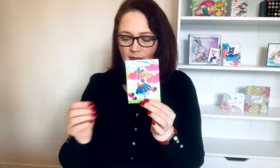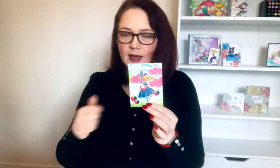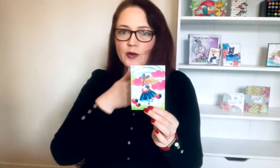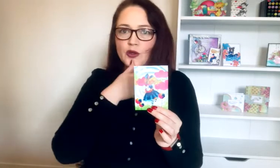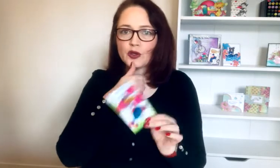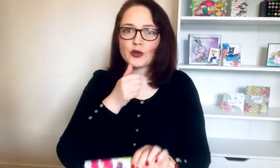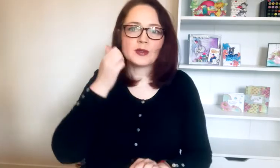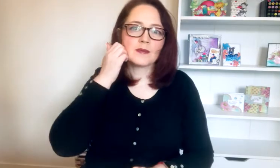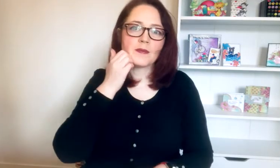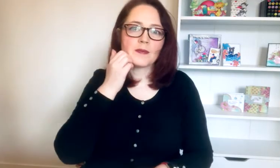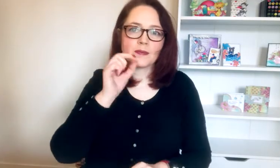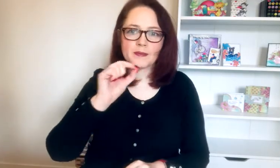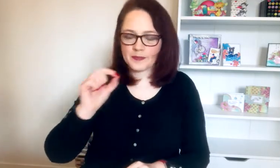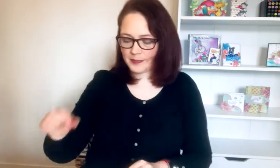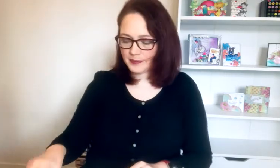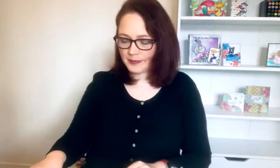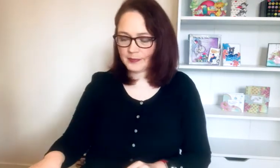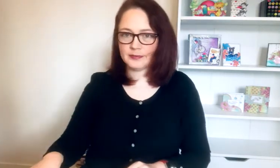Now I'm going to take my black pen